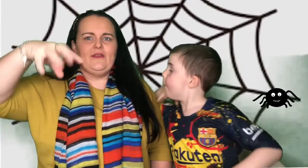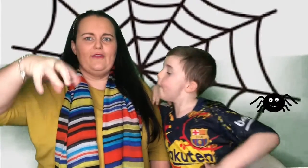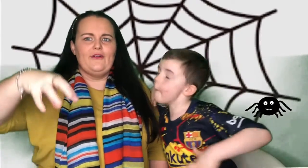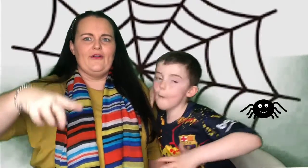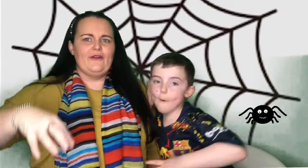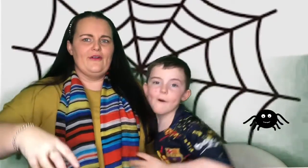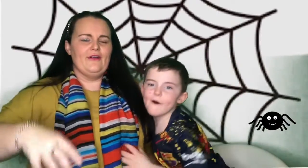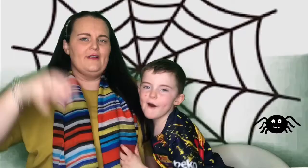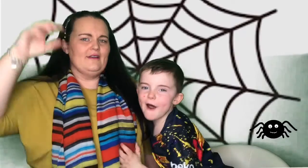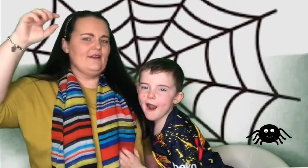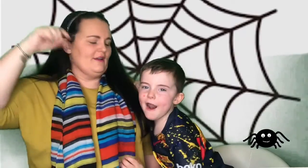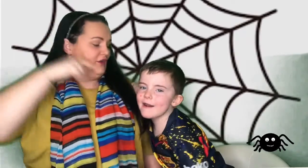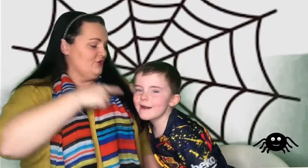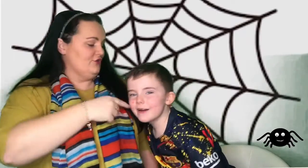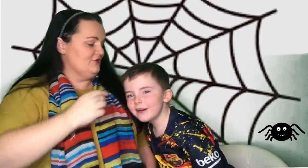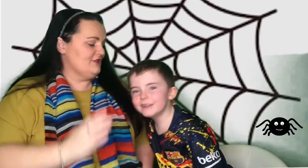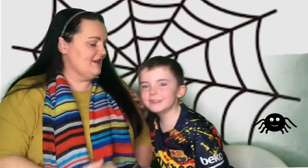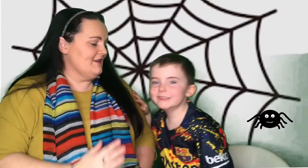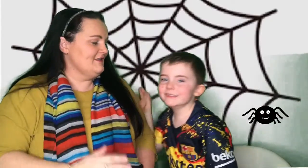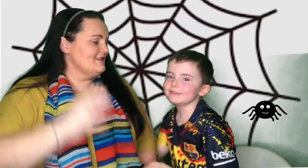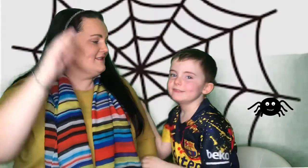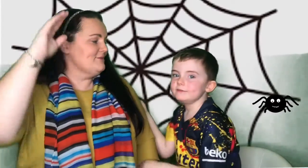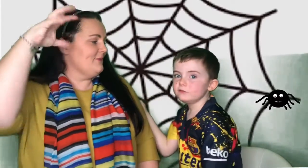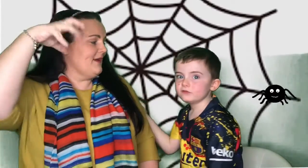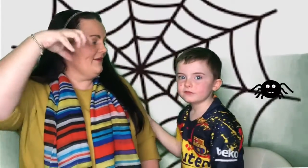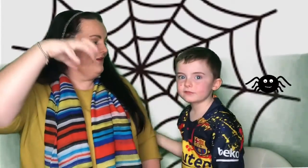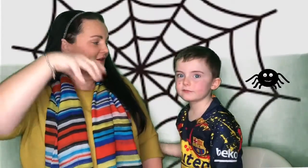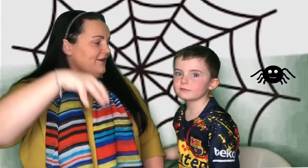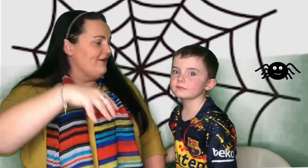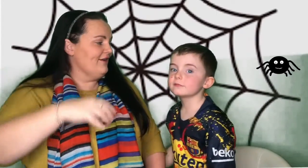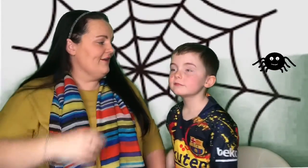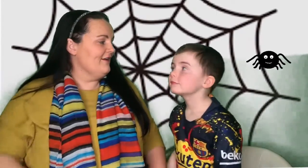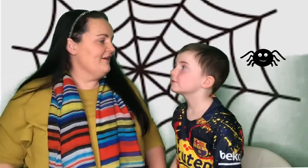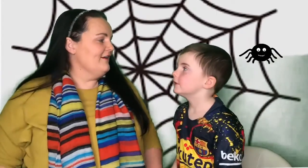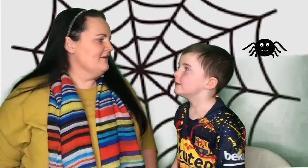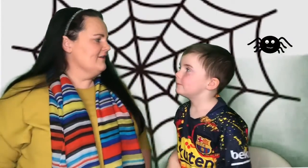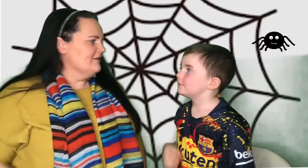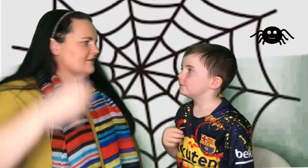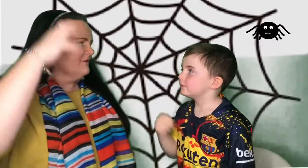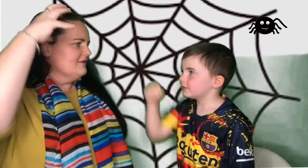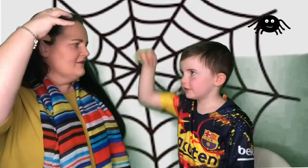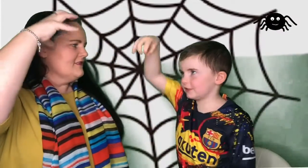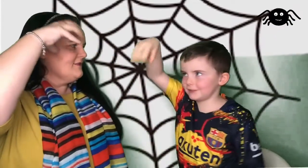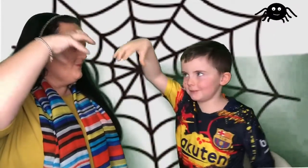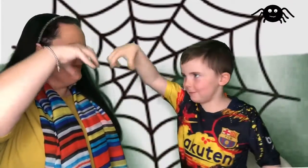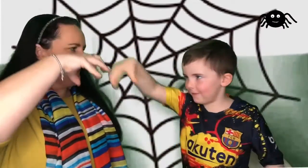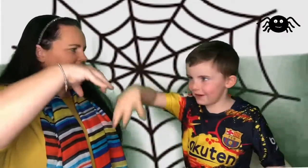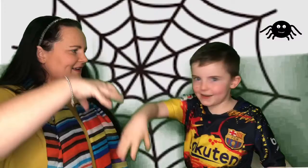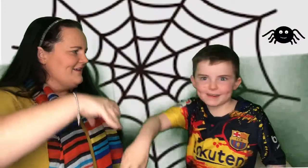Spider. Can you say spider? Yep. Spider.